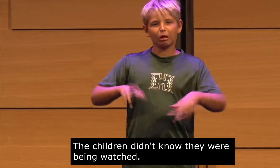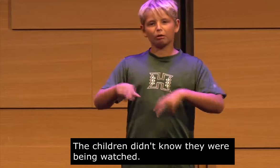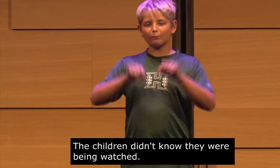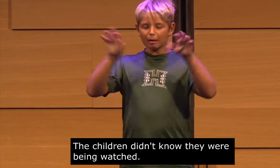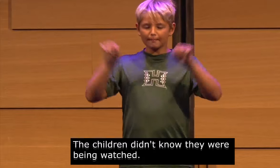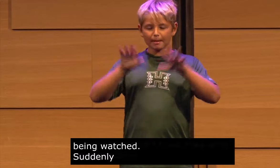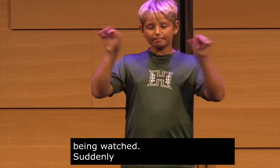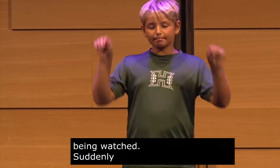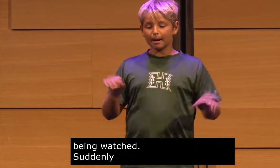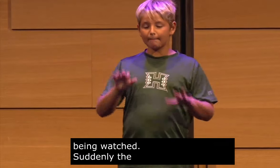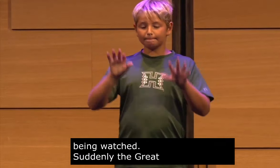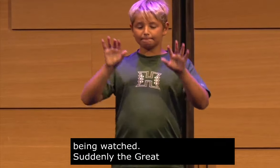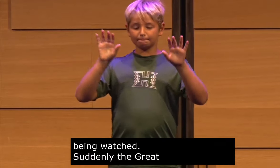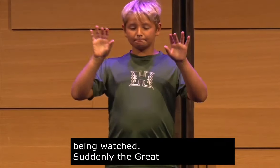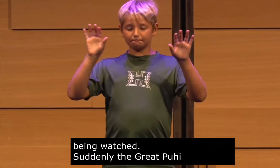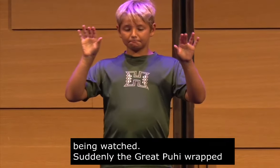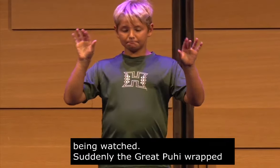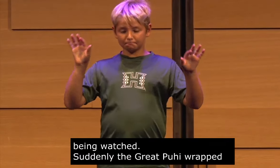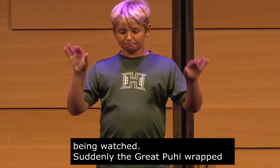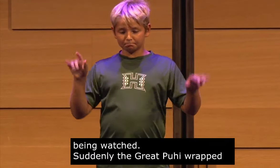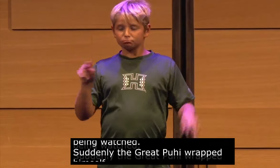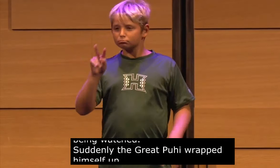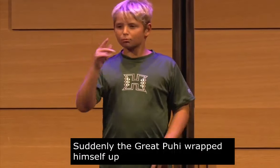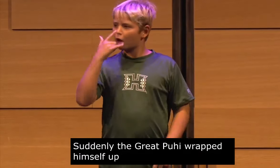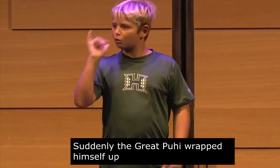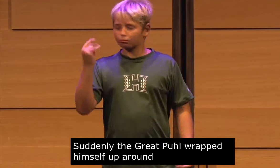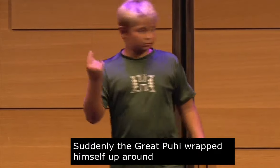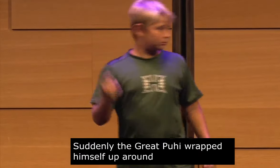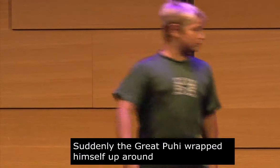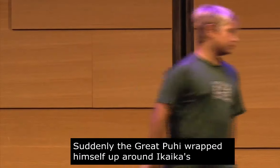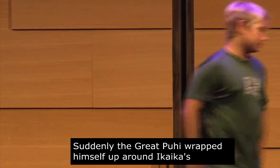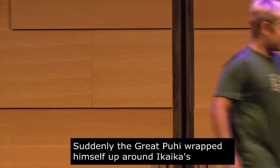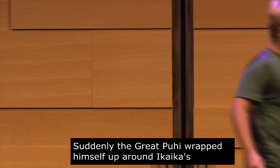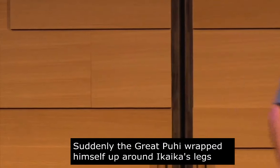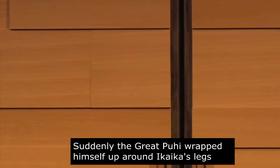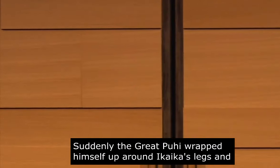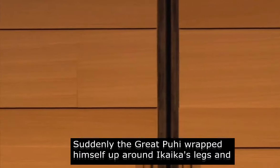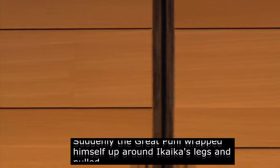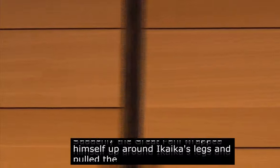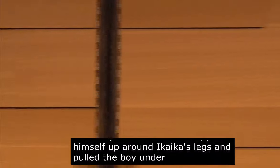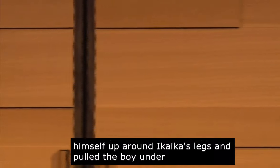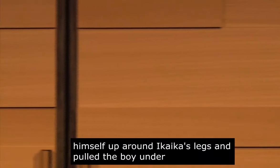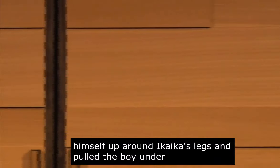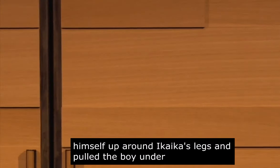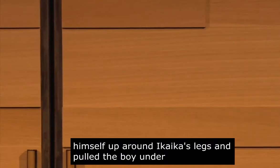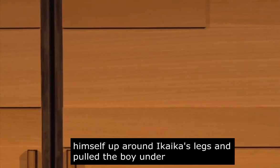Suddenly, the Great Puhi wrapped himself up around Ikeka's legs and pulled the boy under.